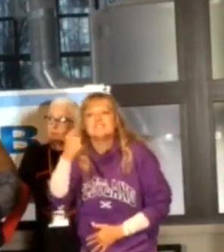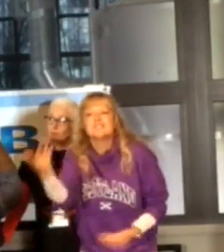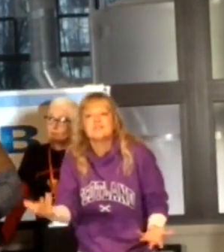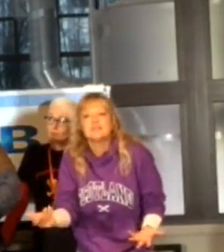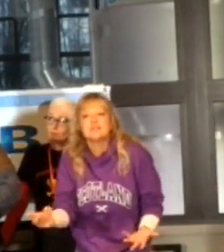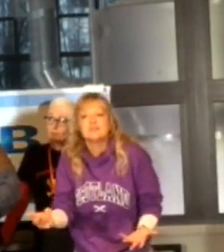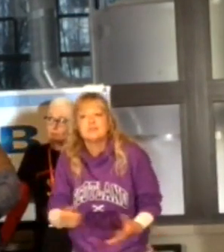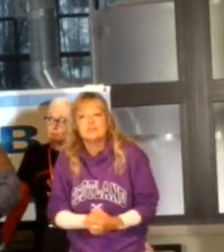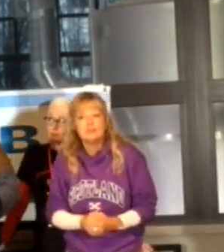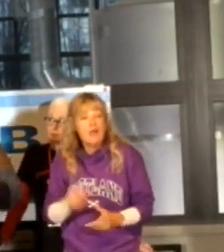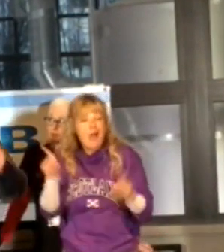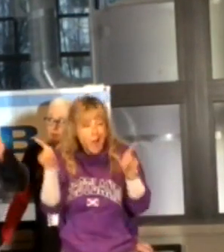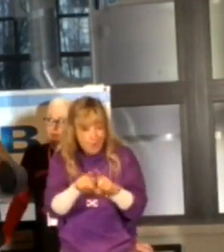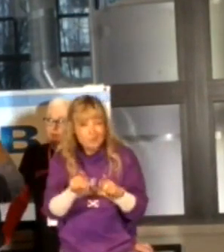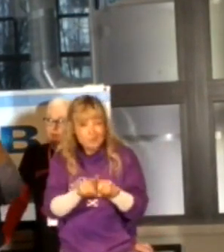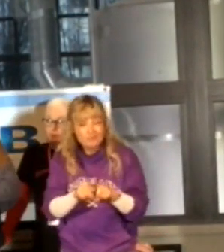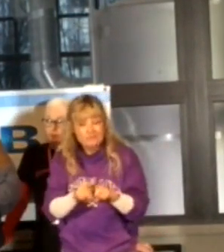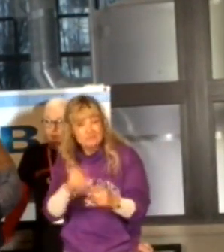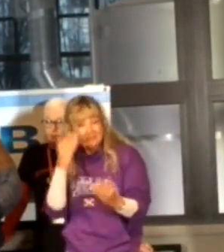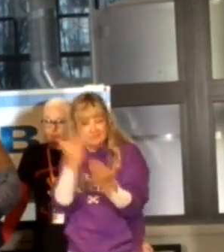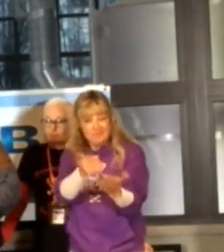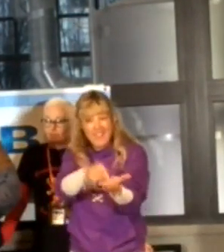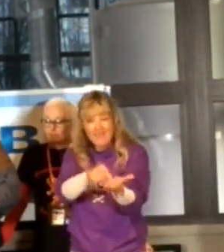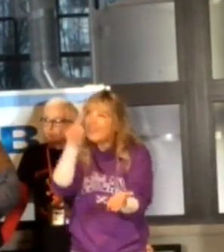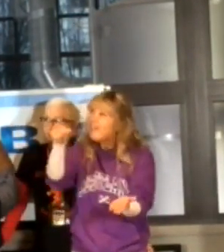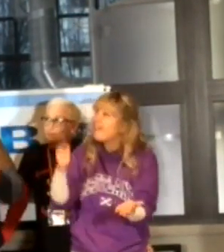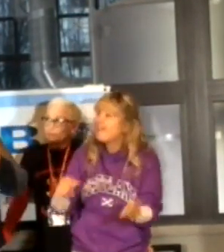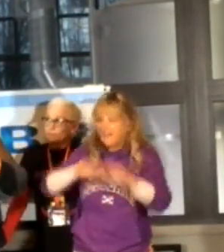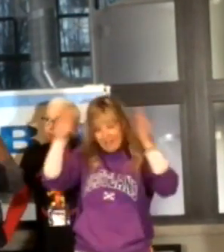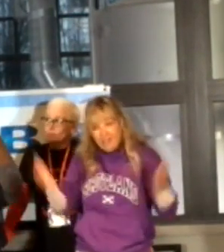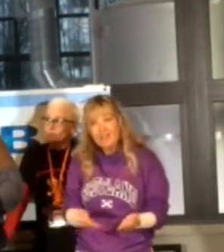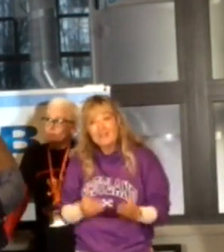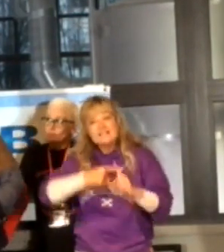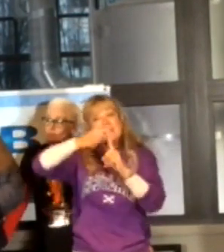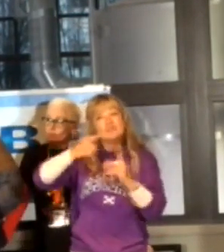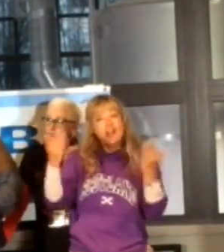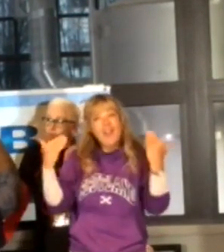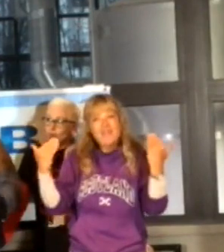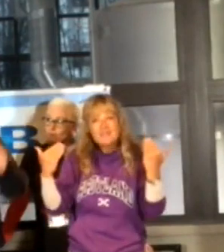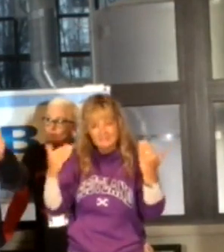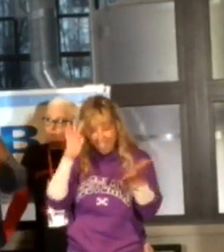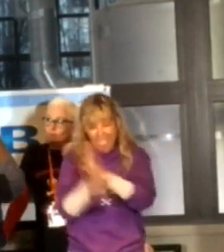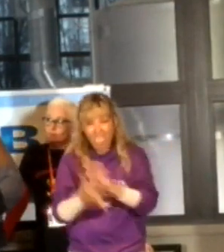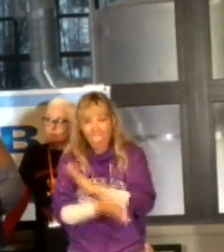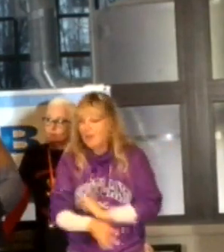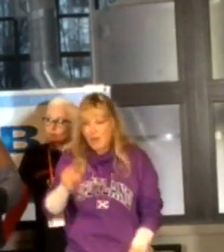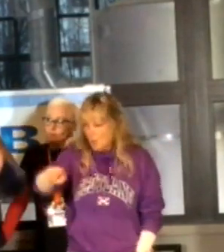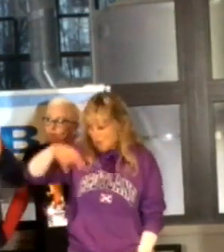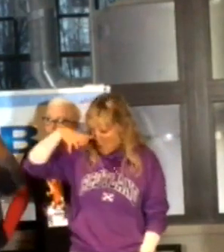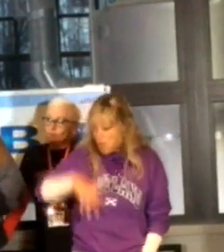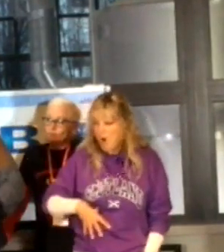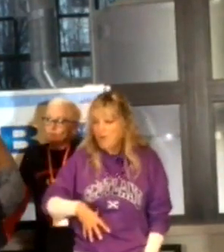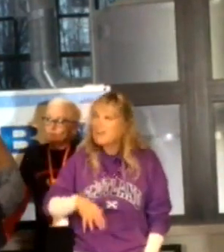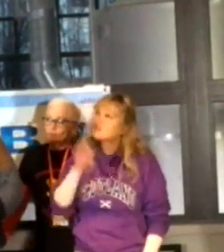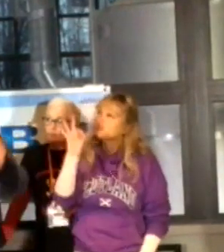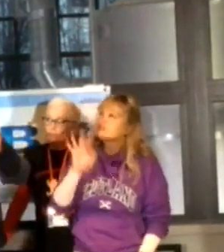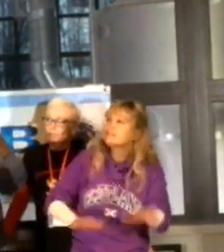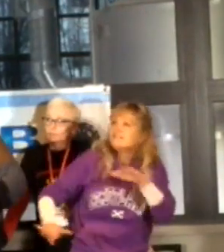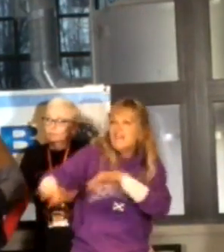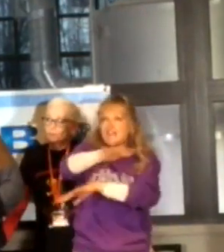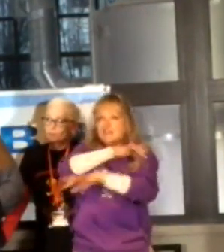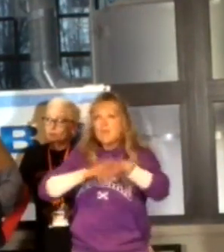notice on the climate polluters. We're serving notice that we want a green environment. We